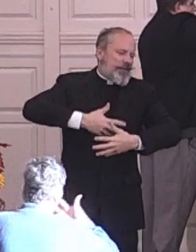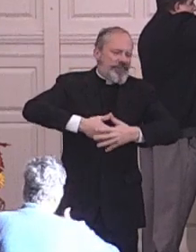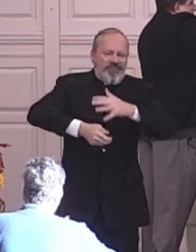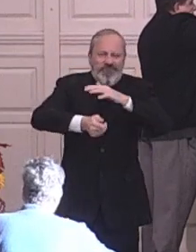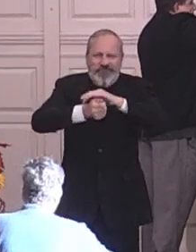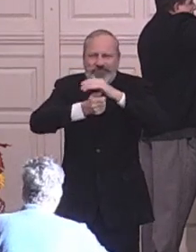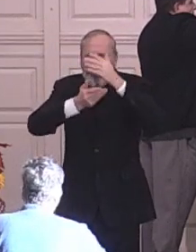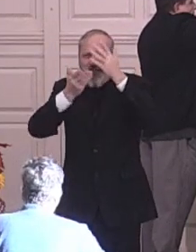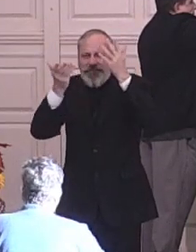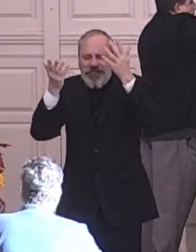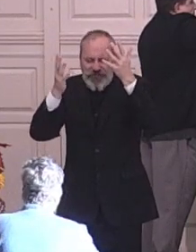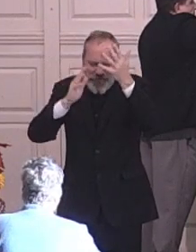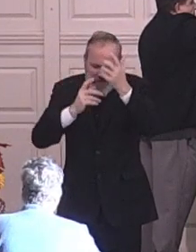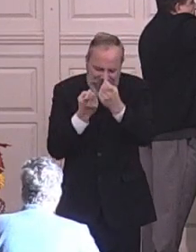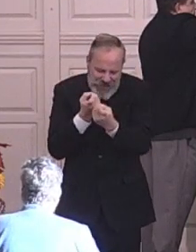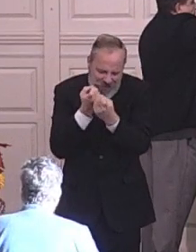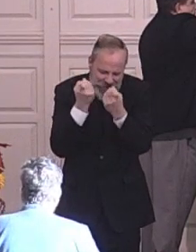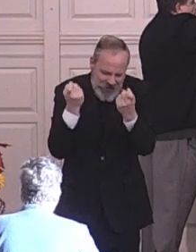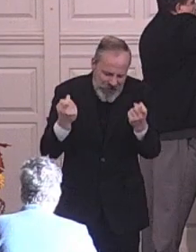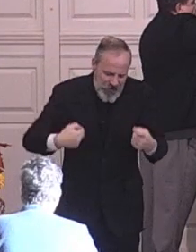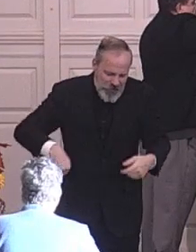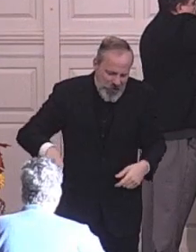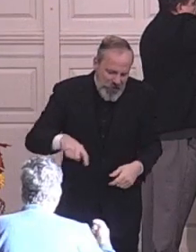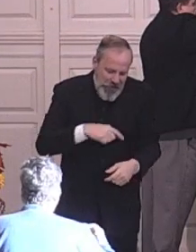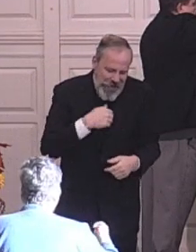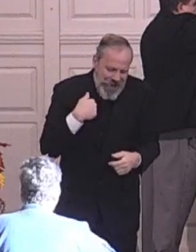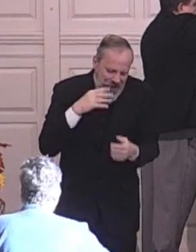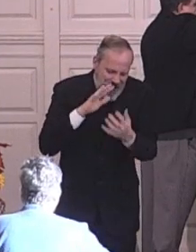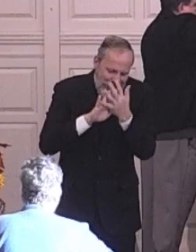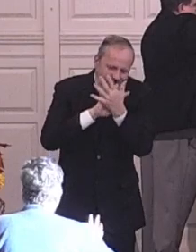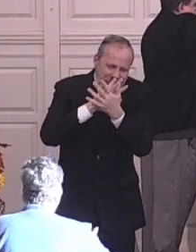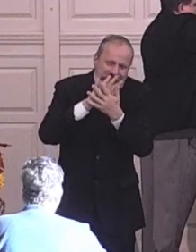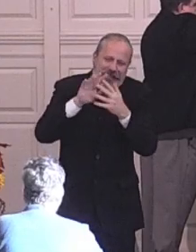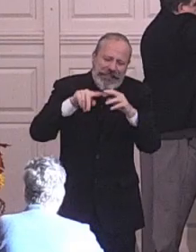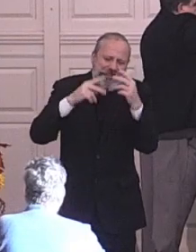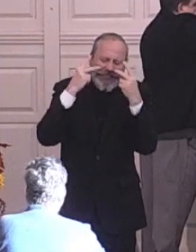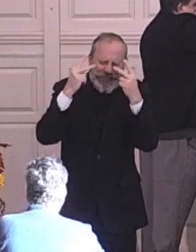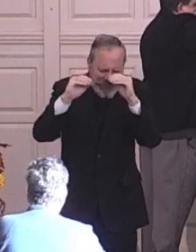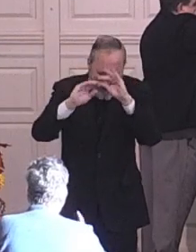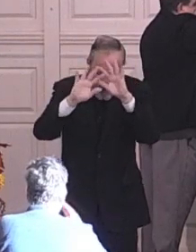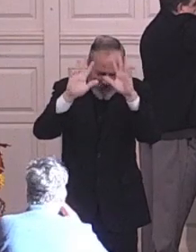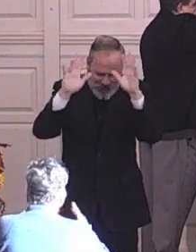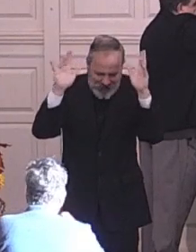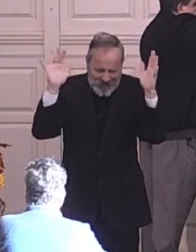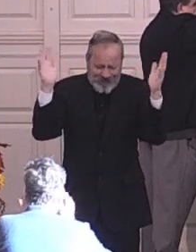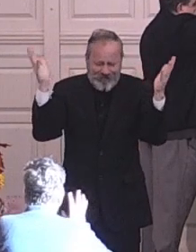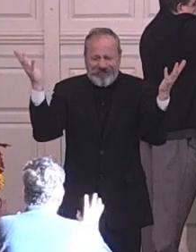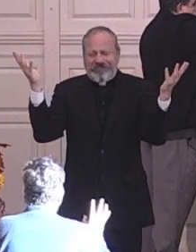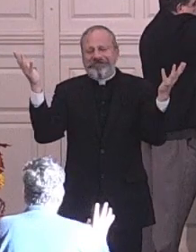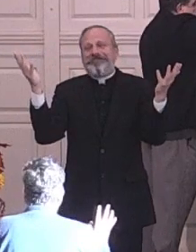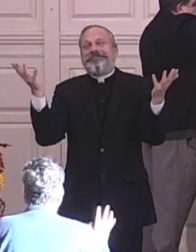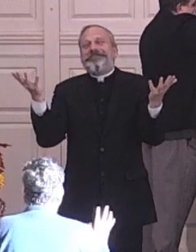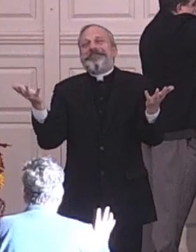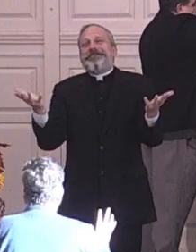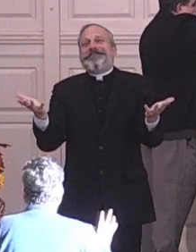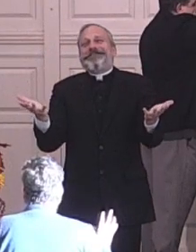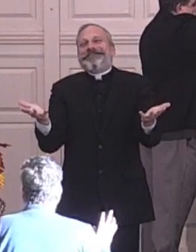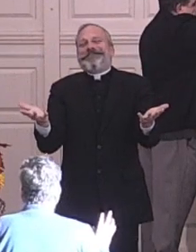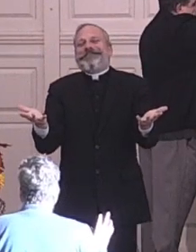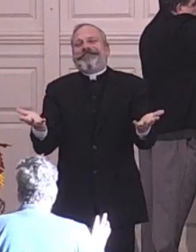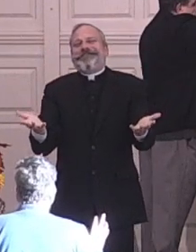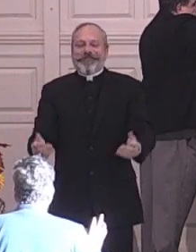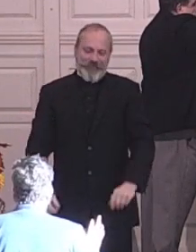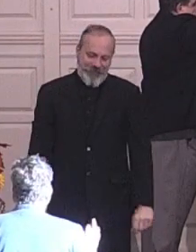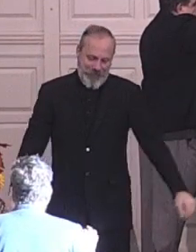thee, though the eye of sinful man thy glory may not see,